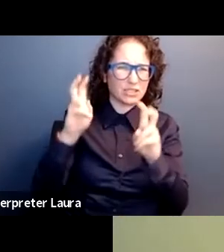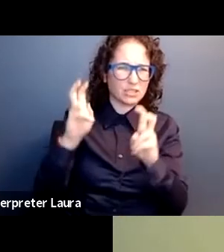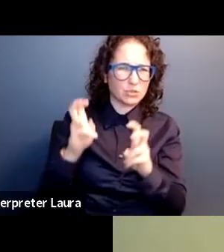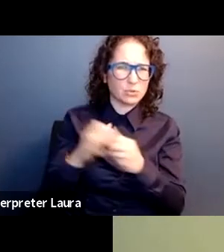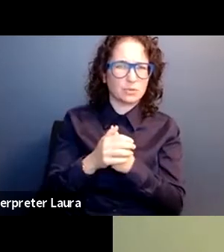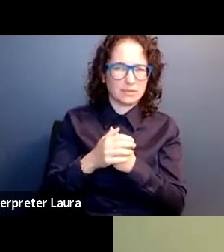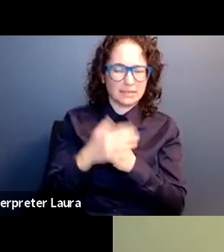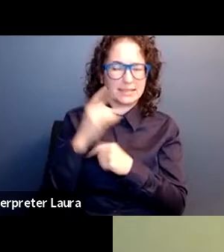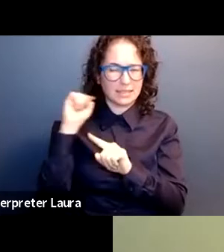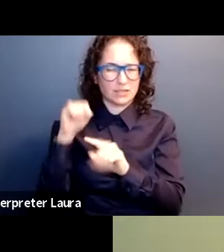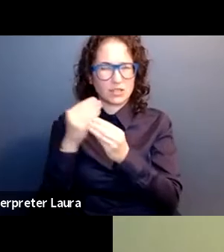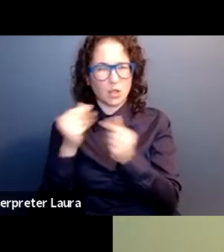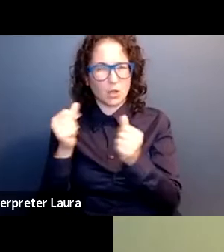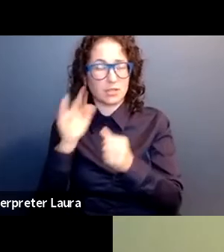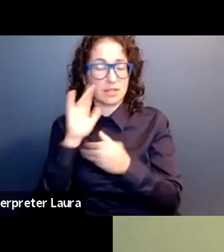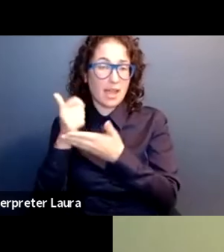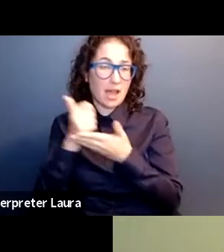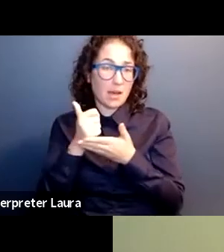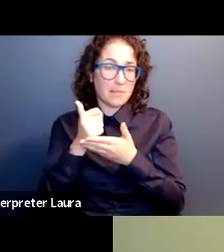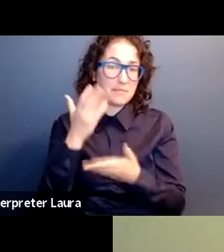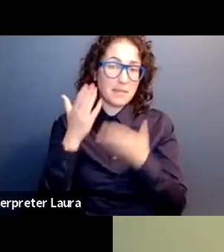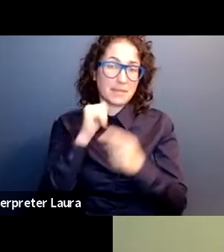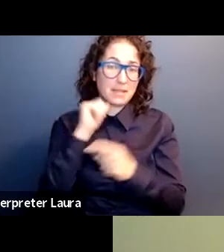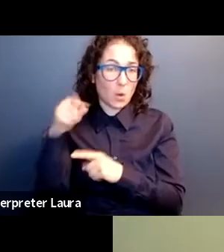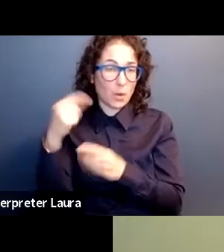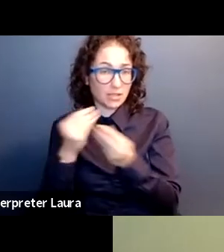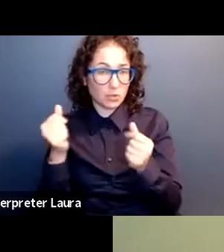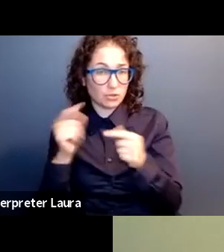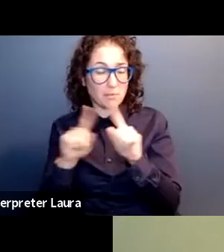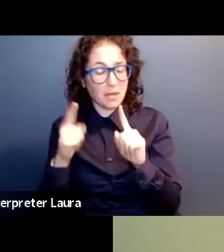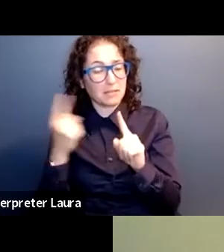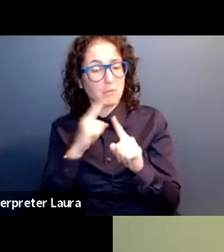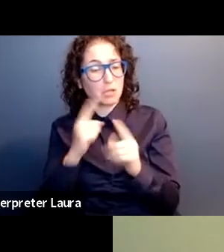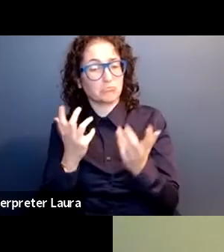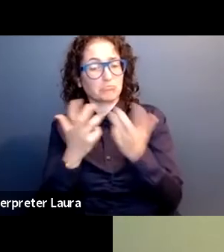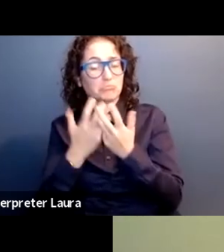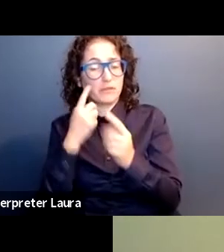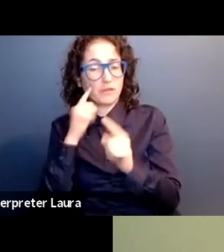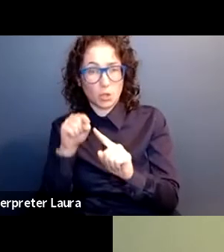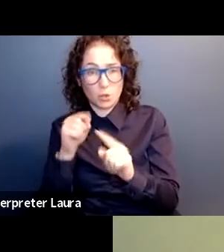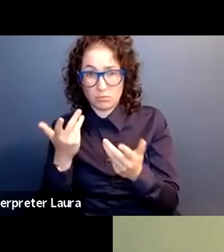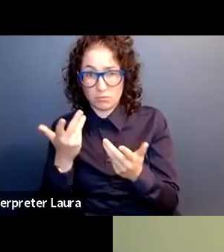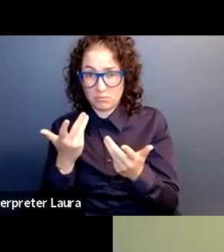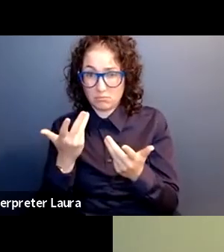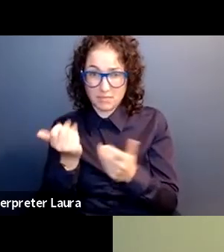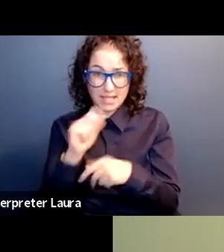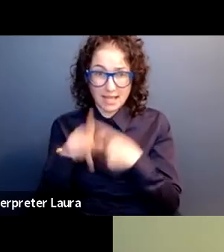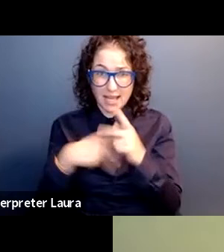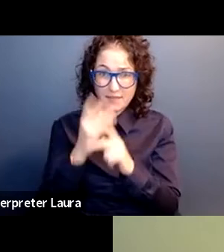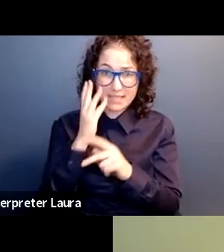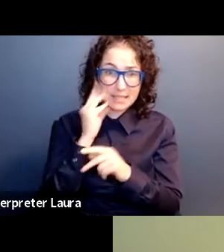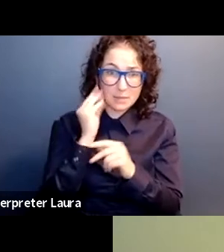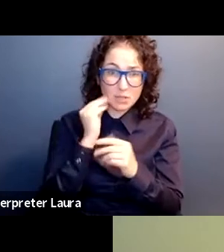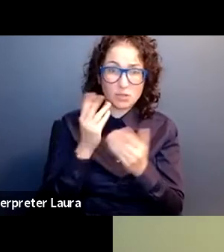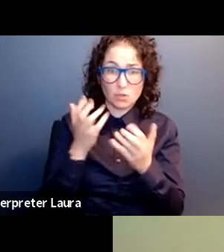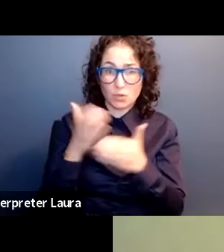Here's a solution that was helpful. Maybe it's not the only solution, but it's something that worked for you. Do you have any of those kinds of experiences you'd